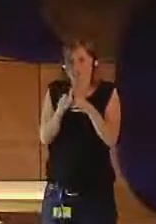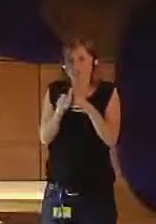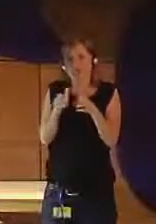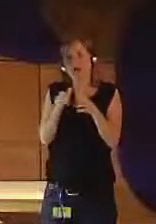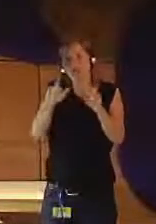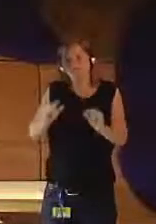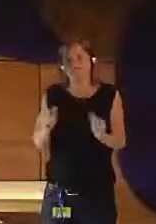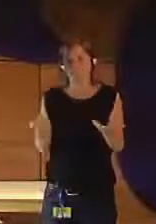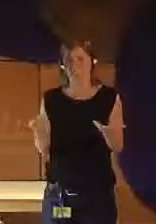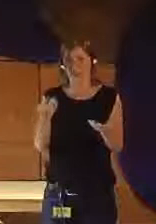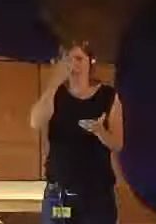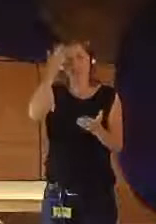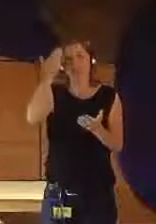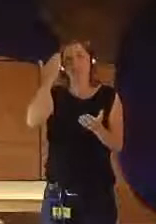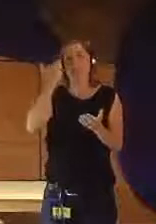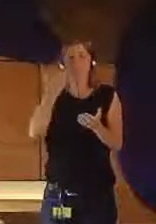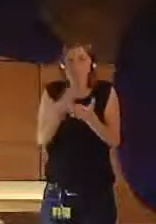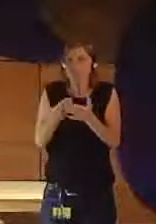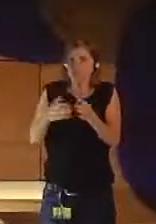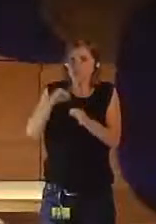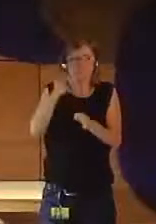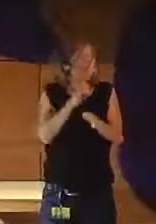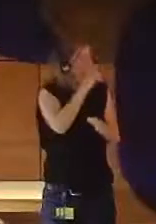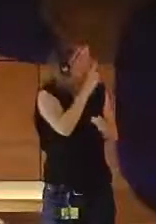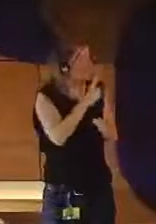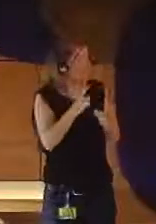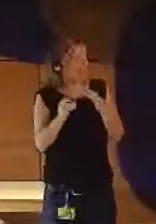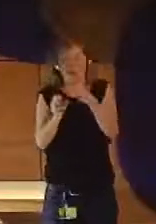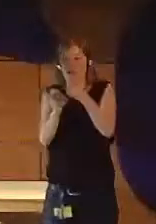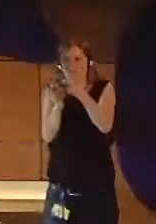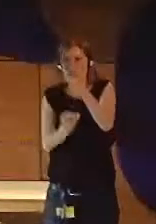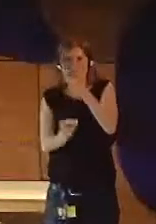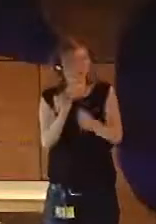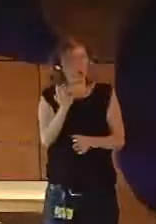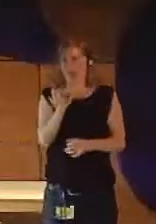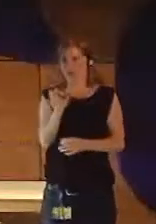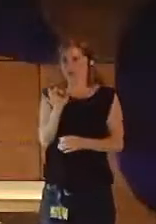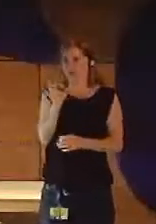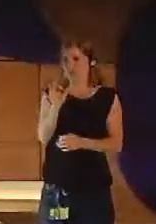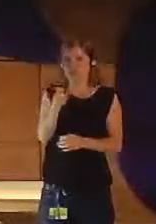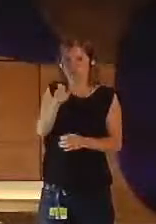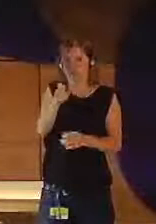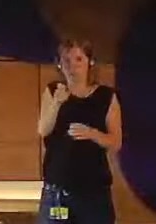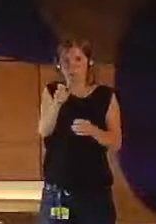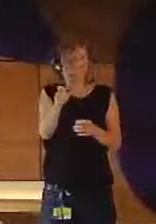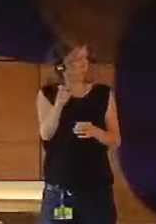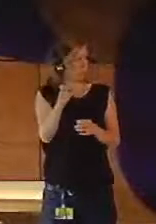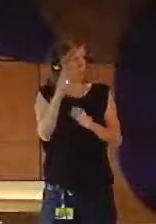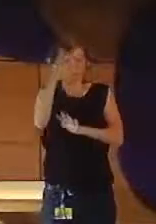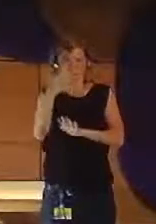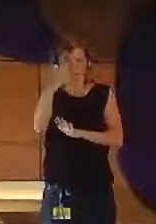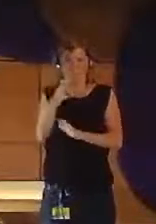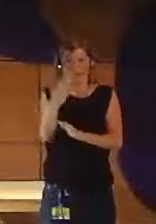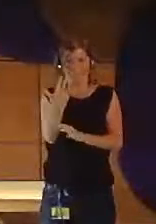your spine is that big, and remember it's three-dimensional, it'll look more than if it's that